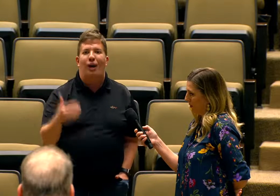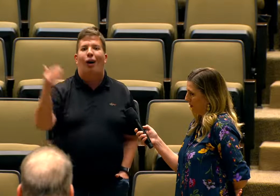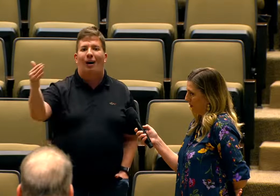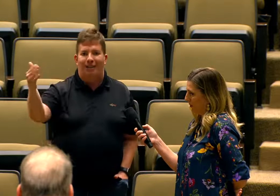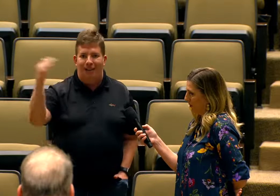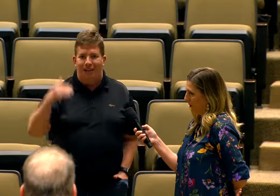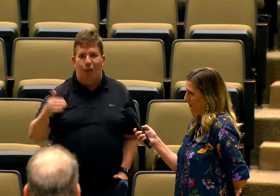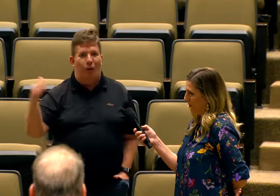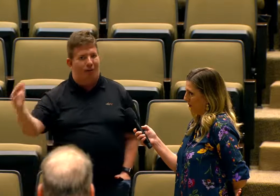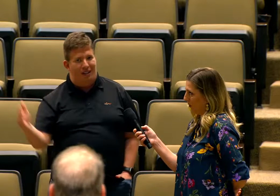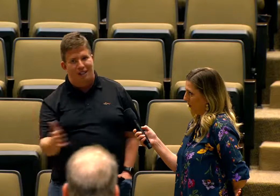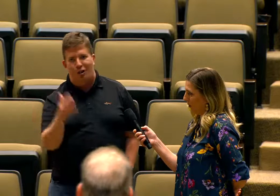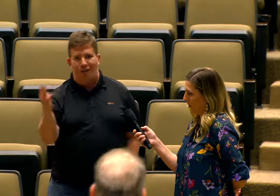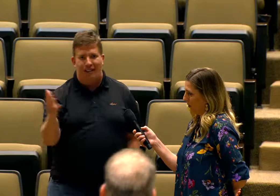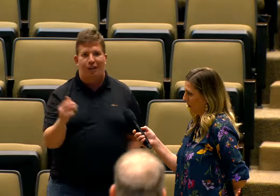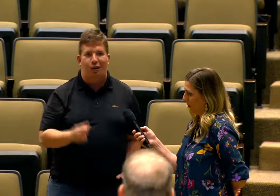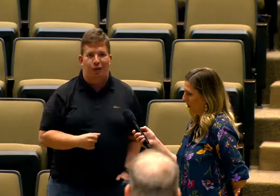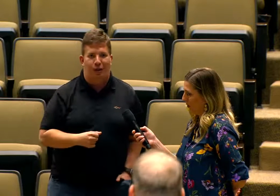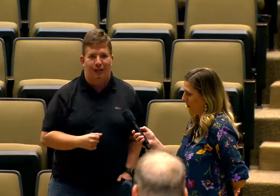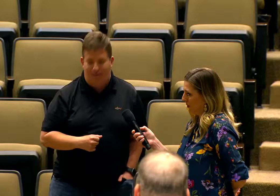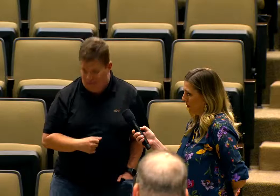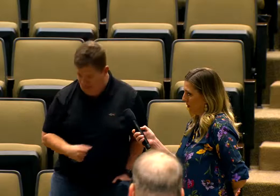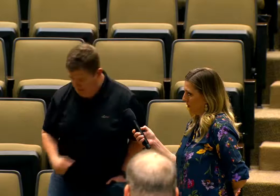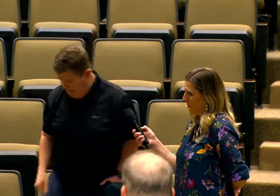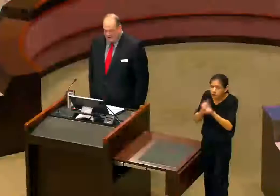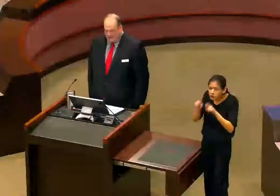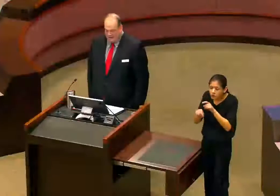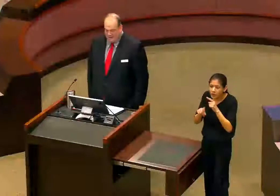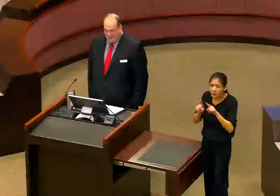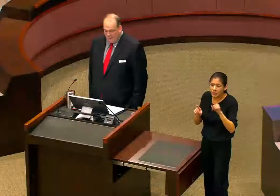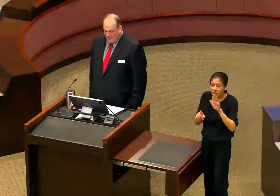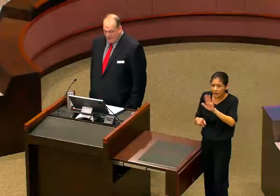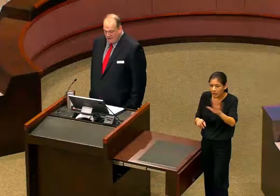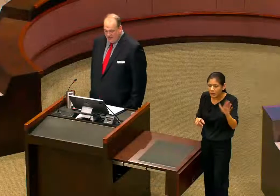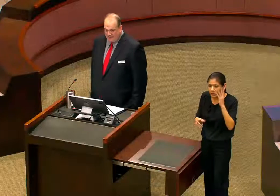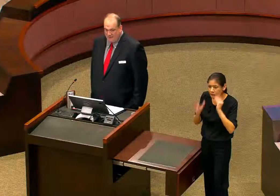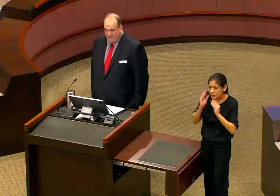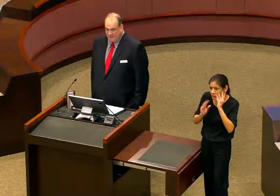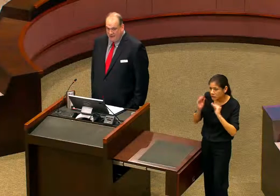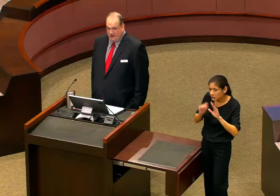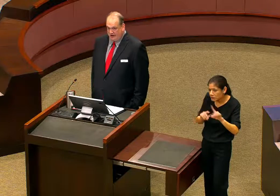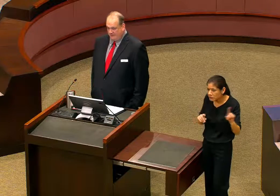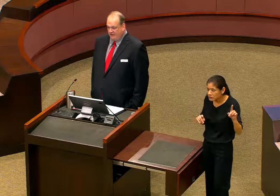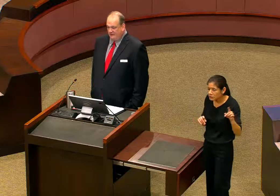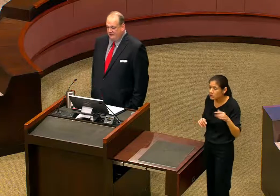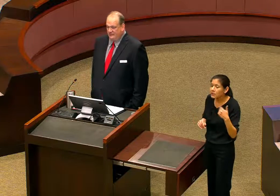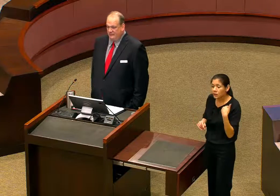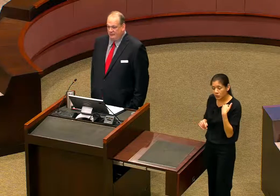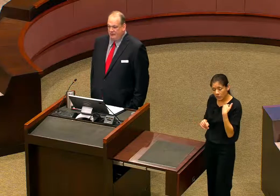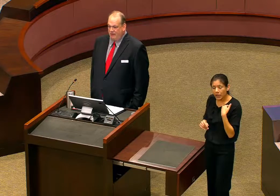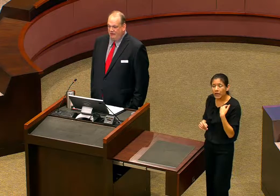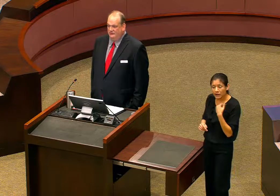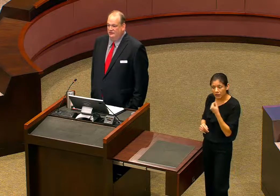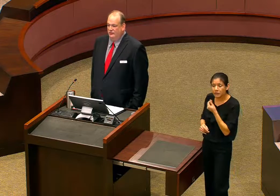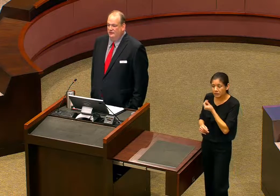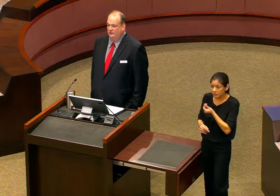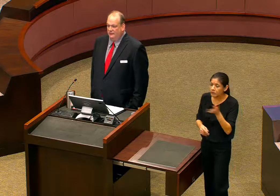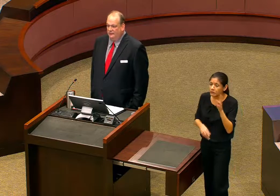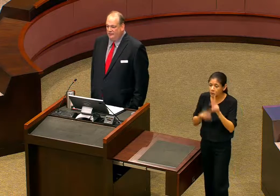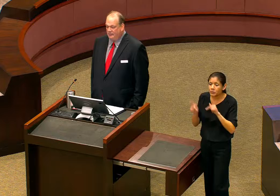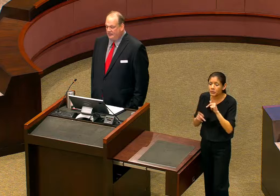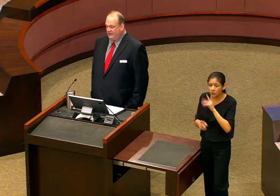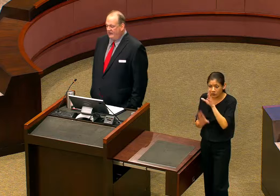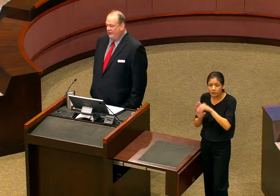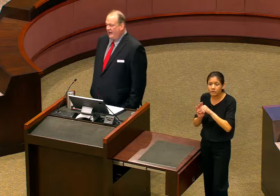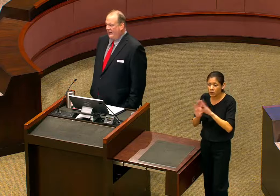prepare beyond what these surveys that you're doing? Sure. We do have a handful of folks that will be part of this throughout the